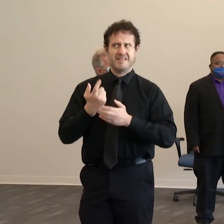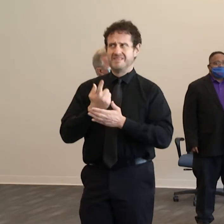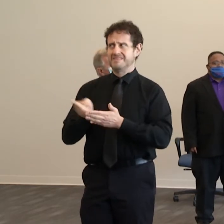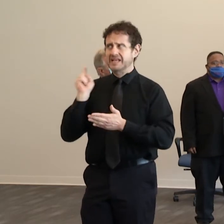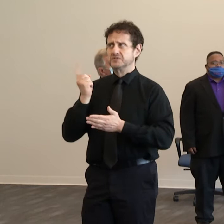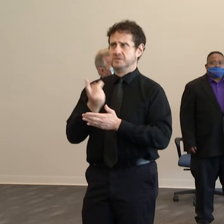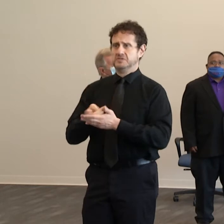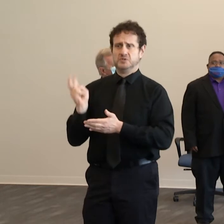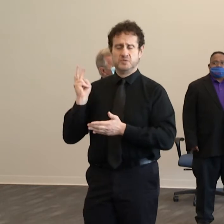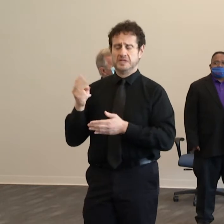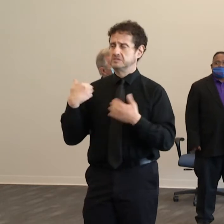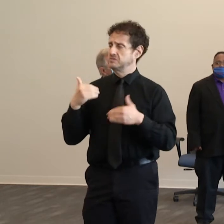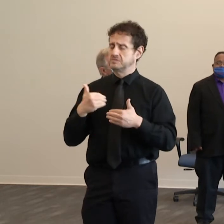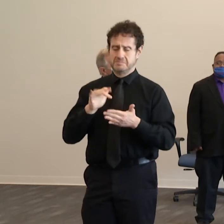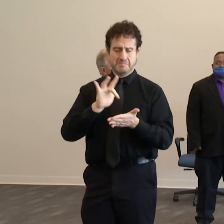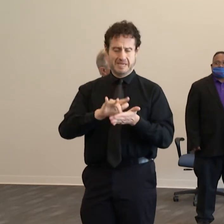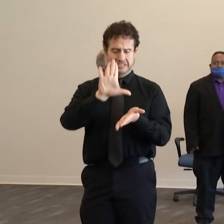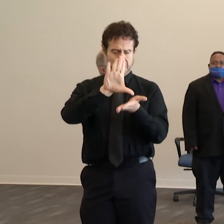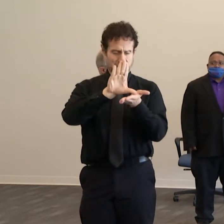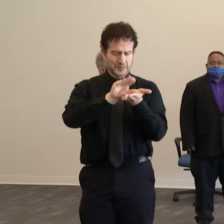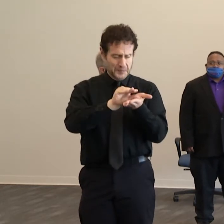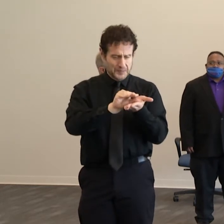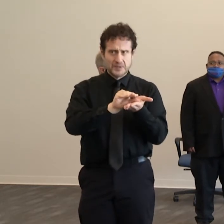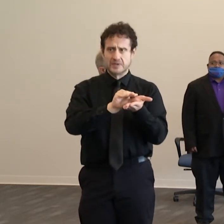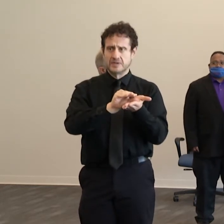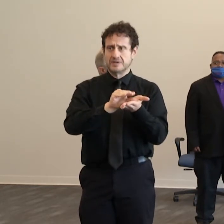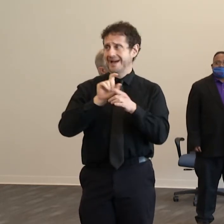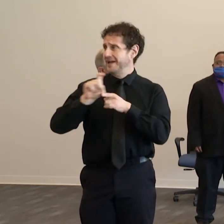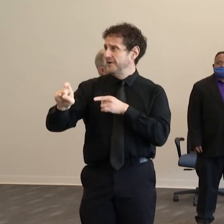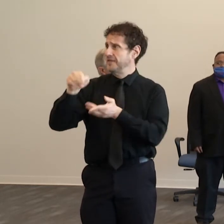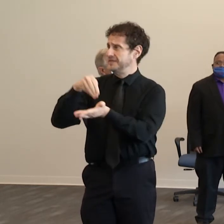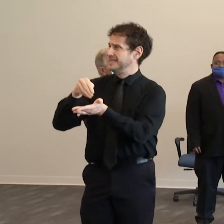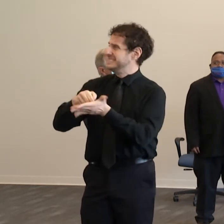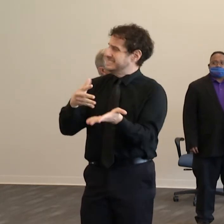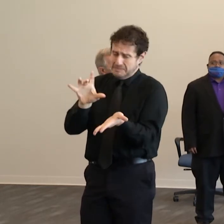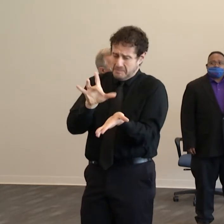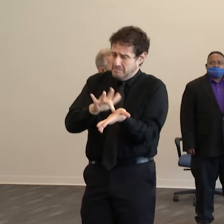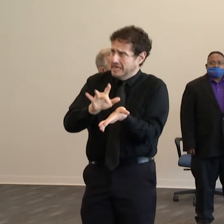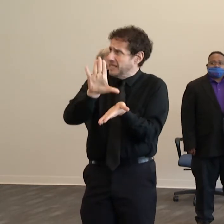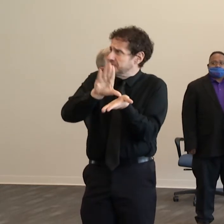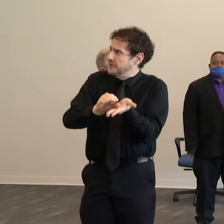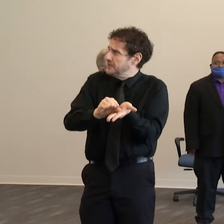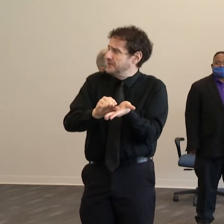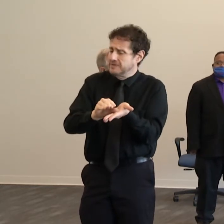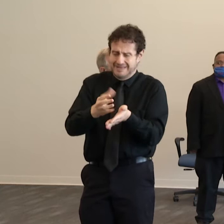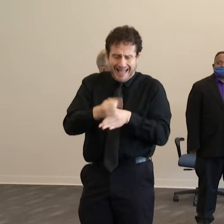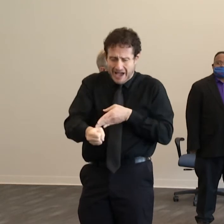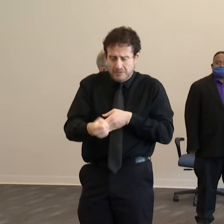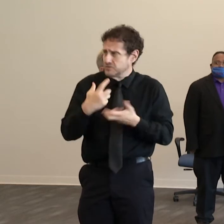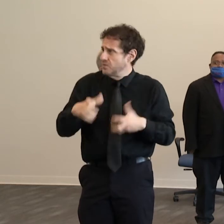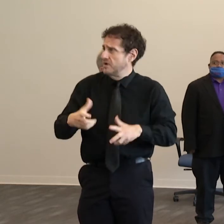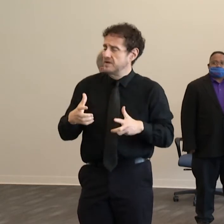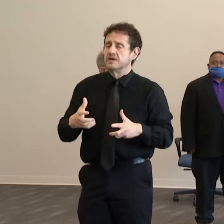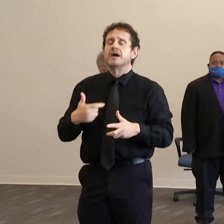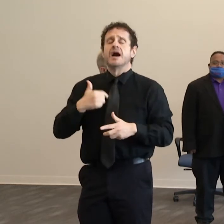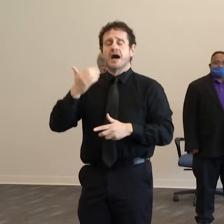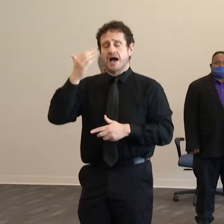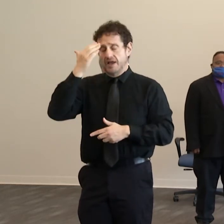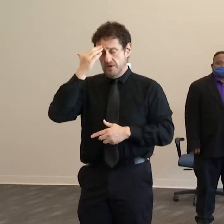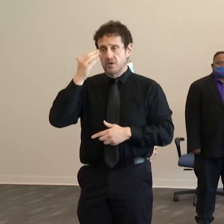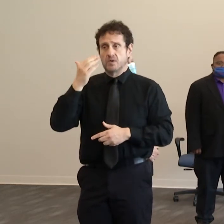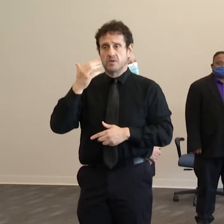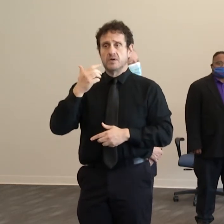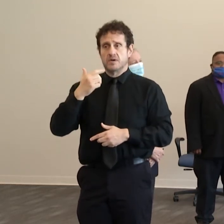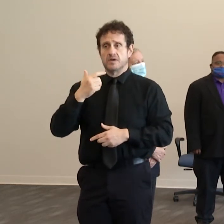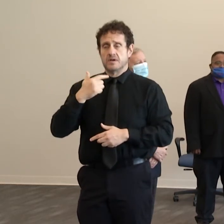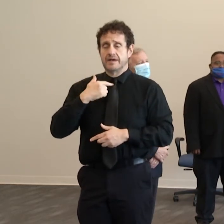ago. I called Dr. Fegan because I was almost out of my medication. So I know that you have to, when you get my medication